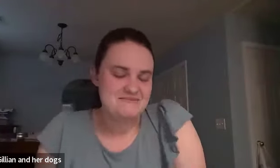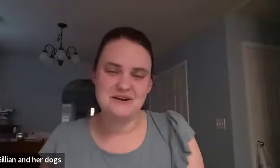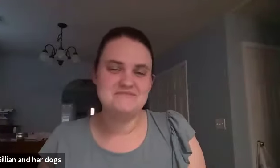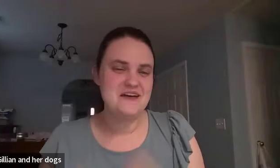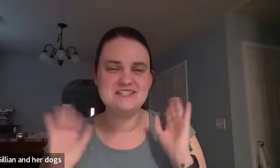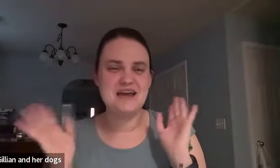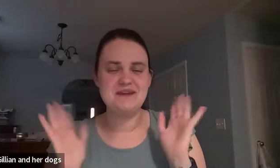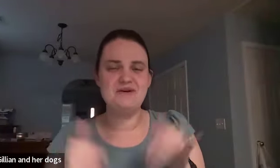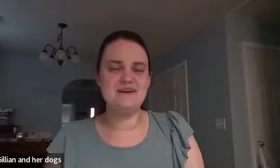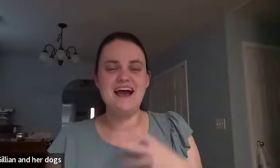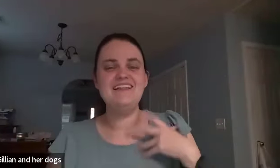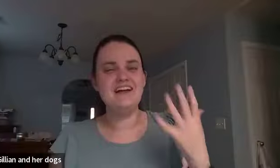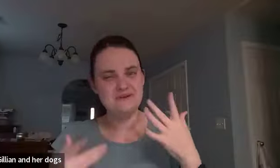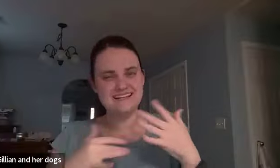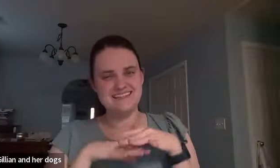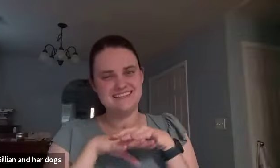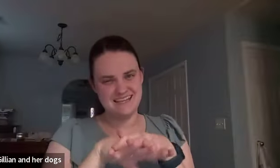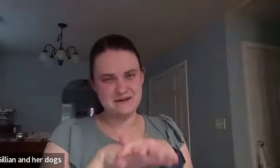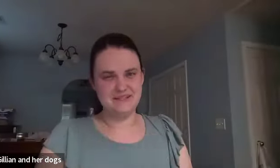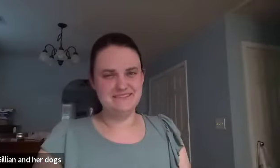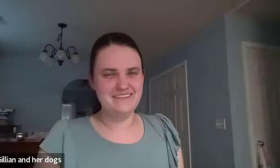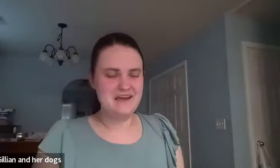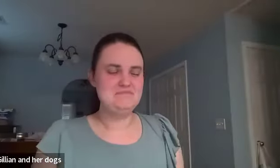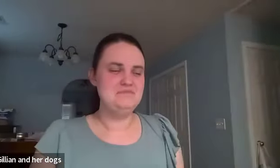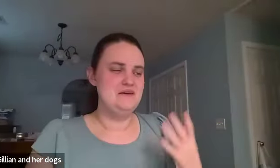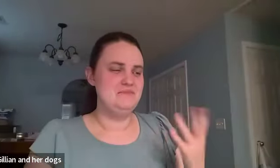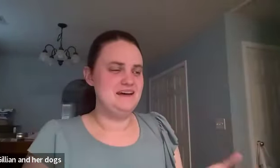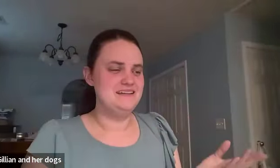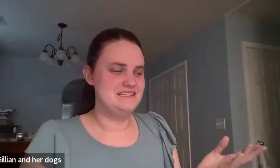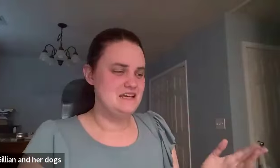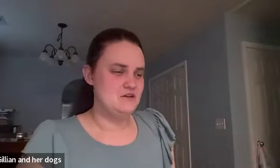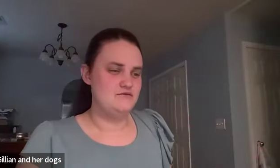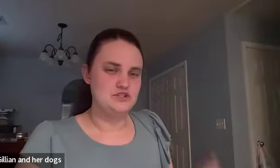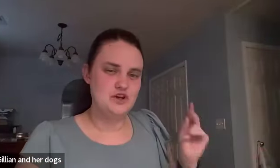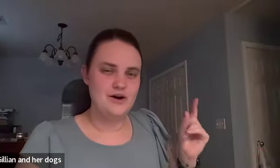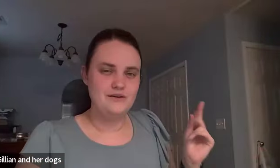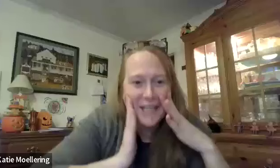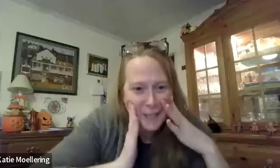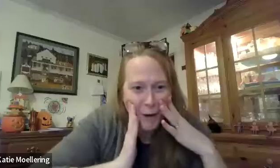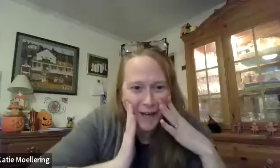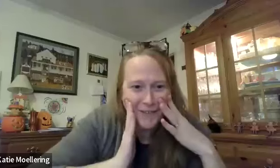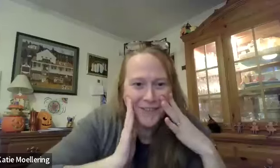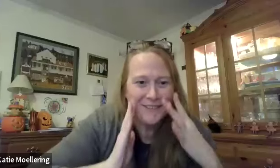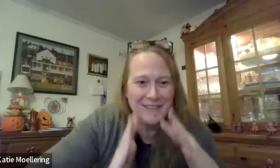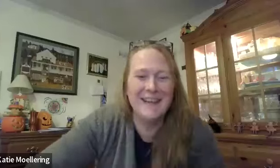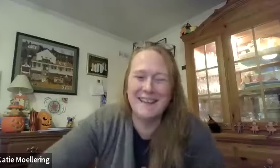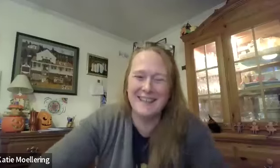I'm sorry. That just had me a moment. I love when I see things that kind of blend like that because for Wait, dogs, that is wild.